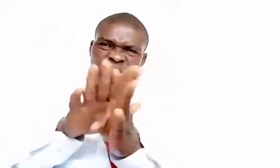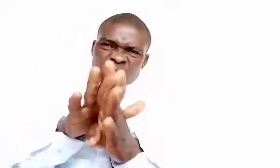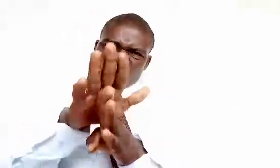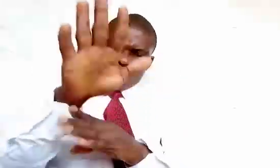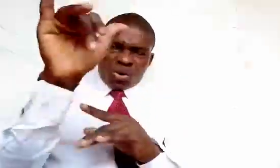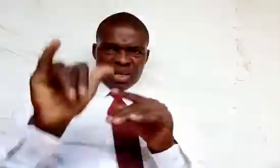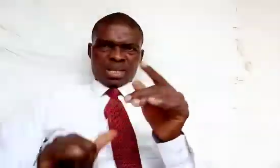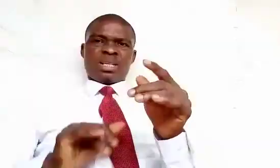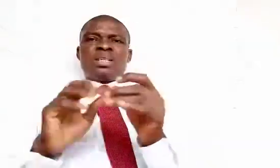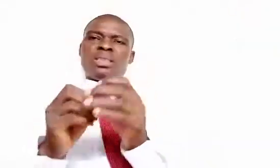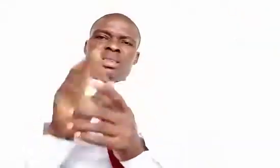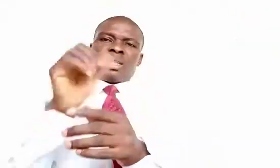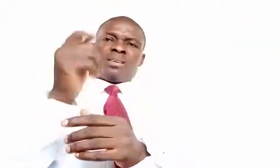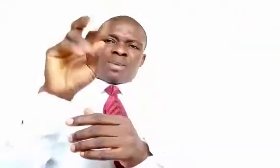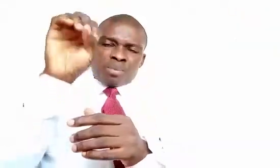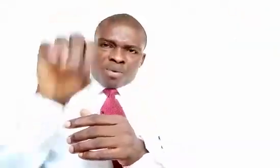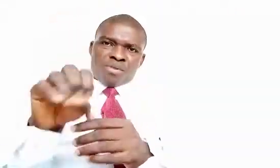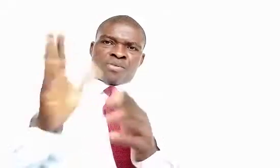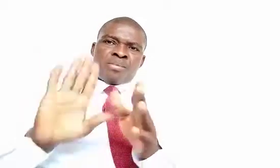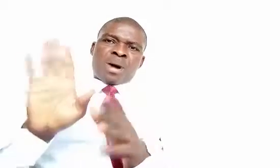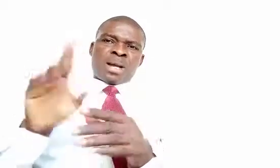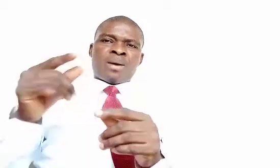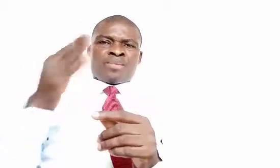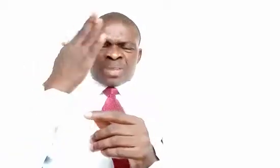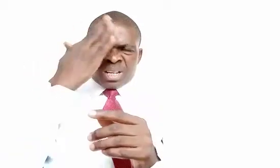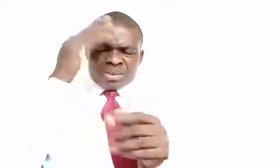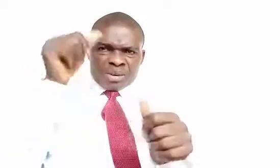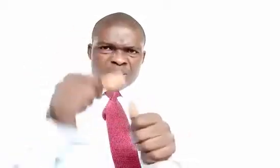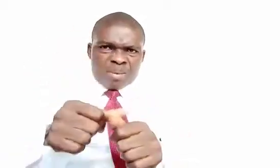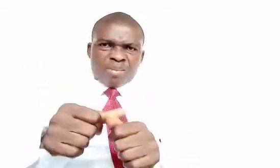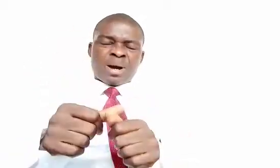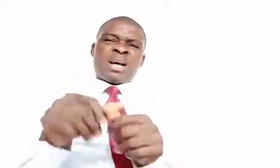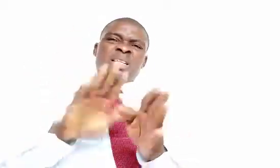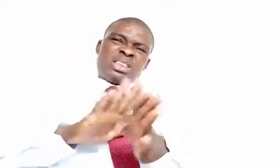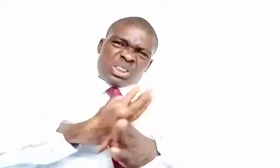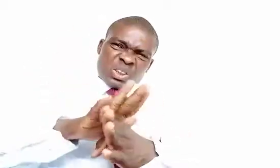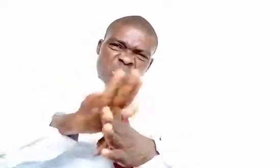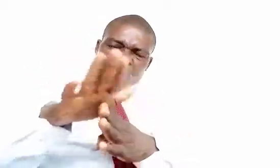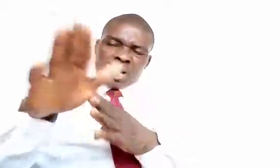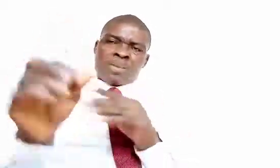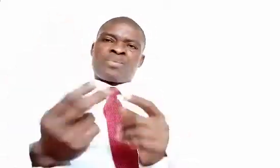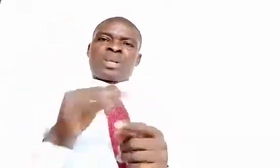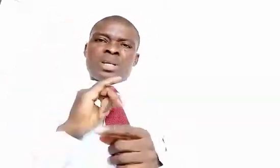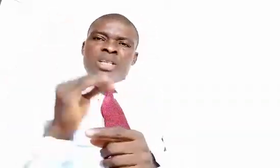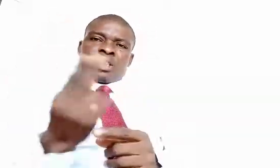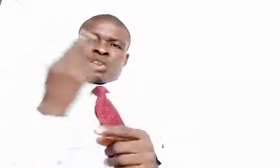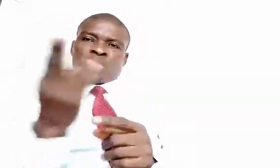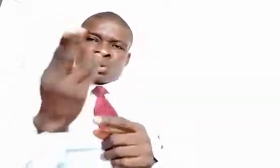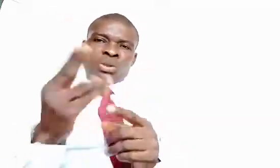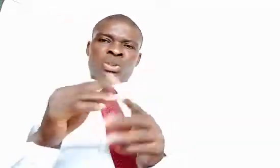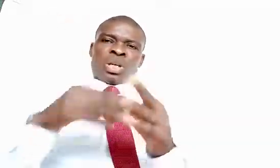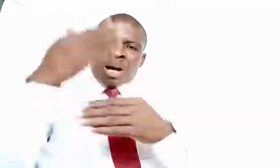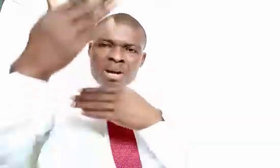that sentence. Note, slowly is placed after the object of the preposition, the